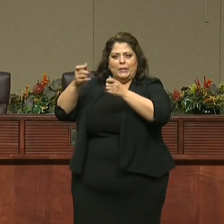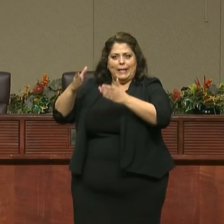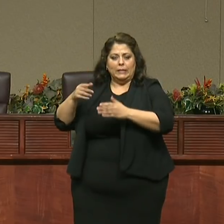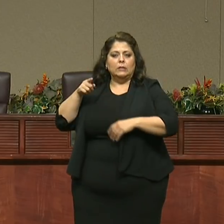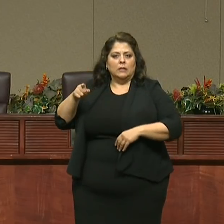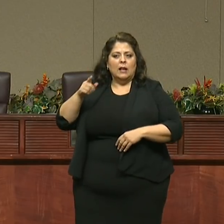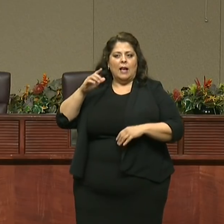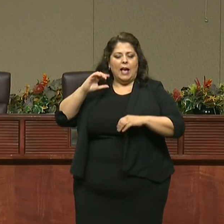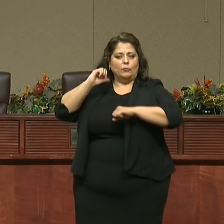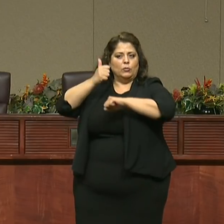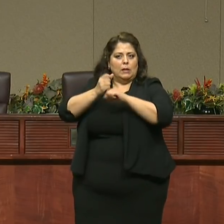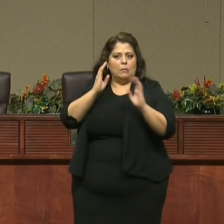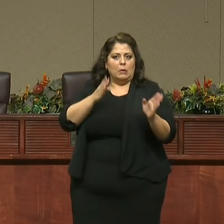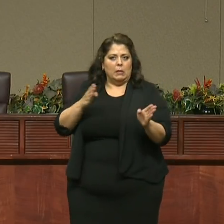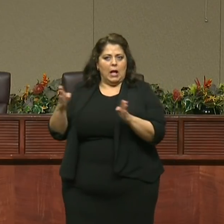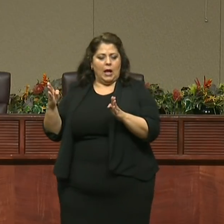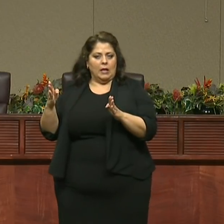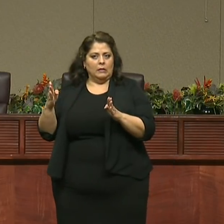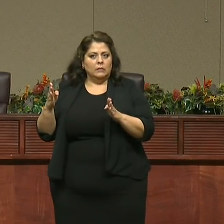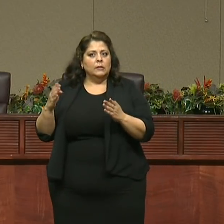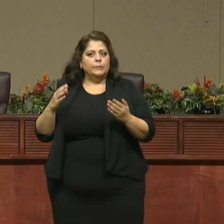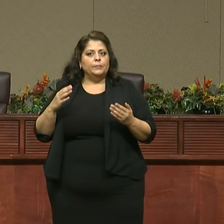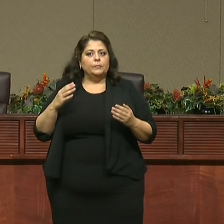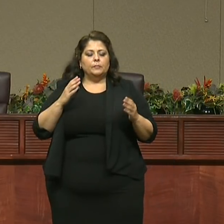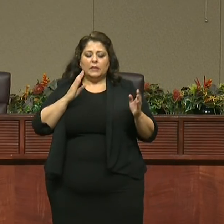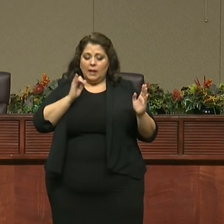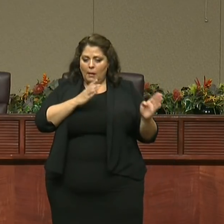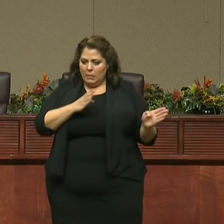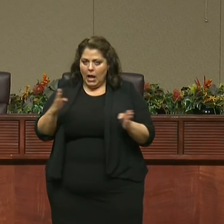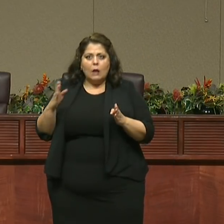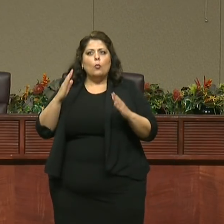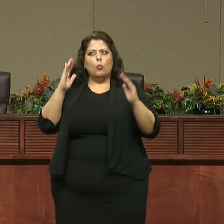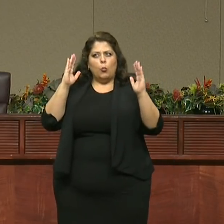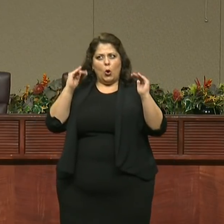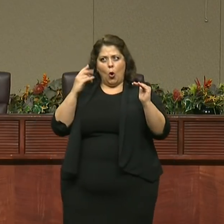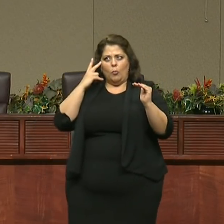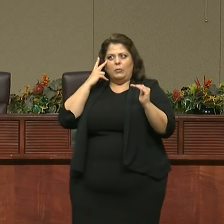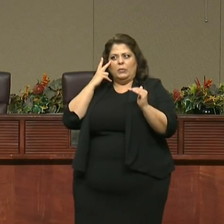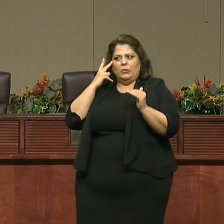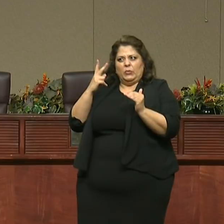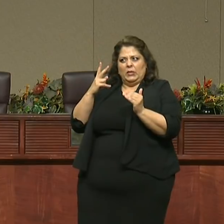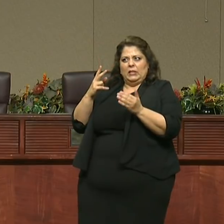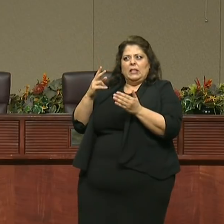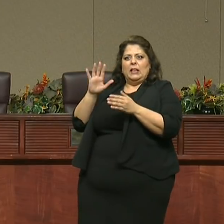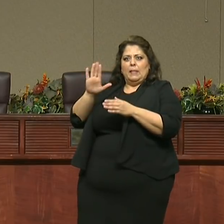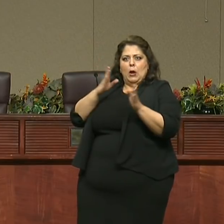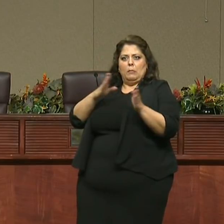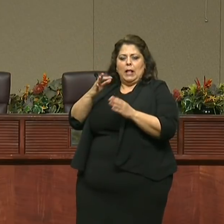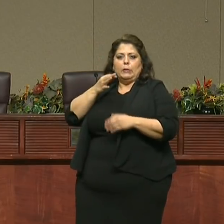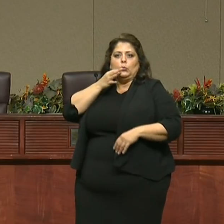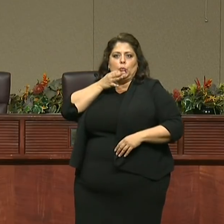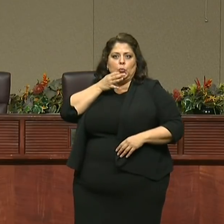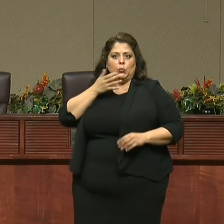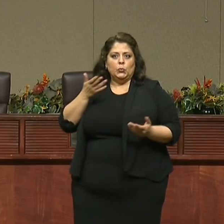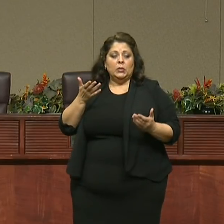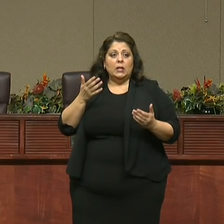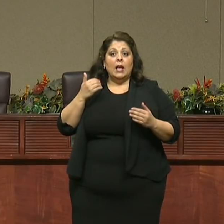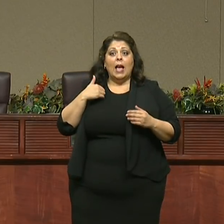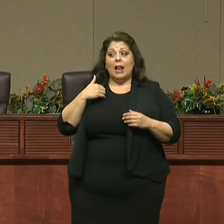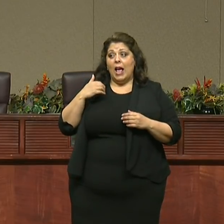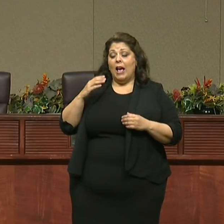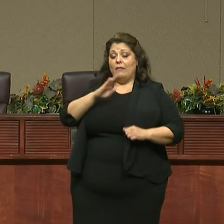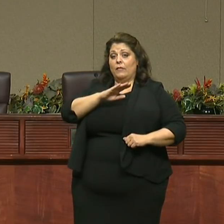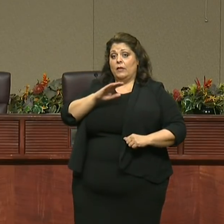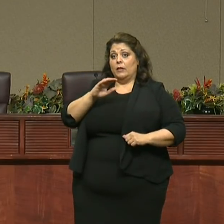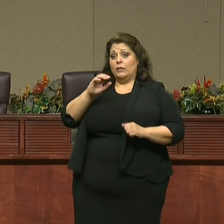that we hope to see soon. And I have a call actually from the superintendent